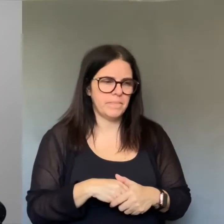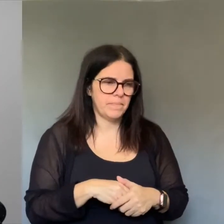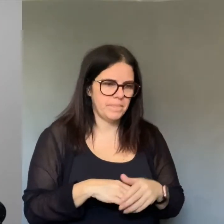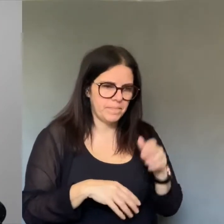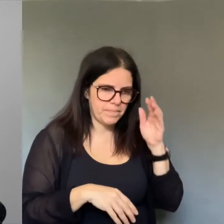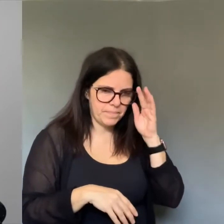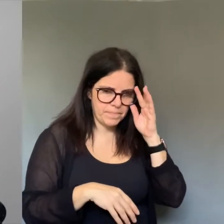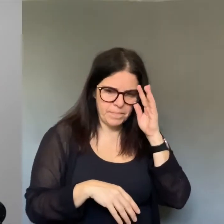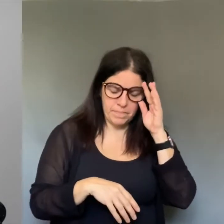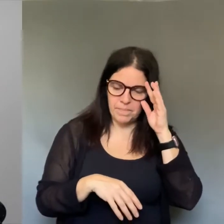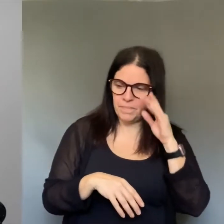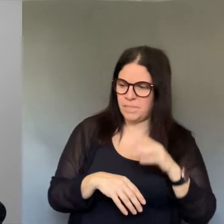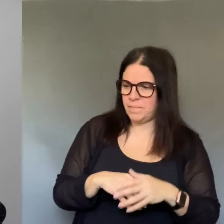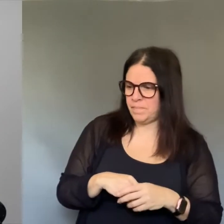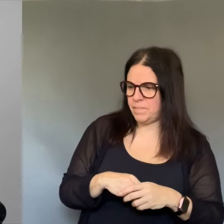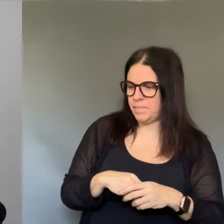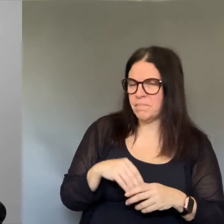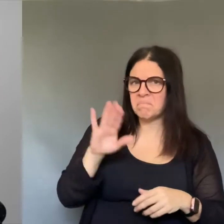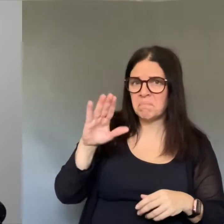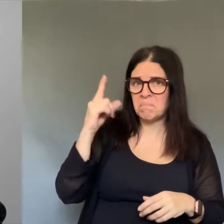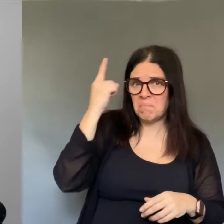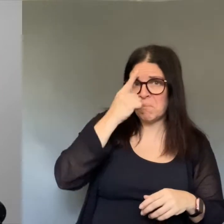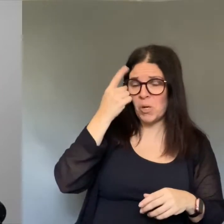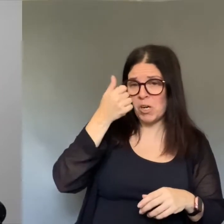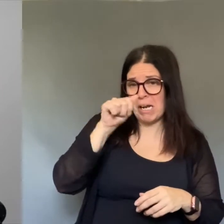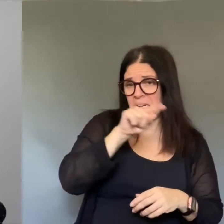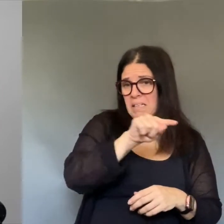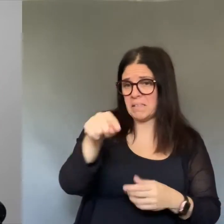of their needs as in the community.